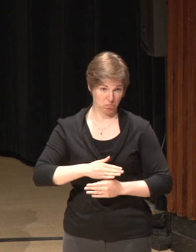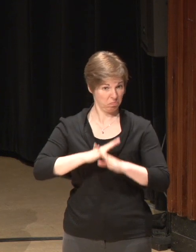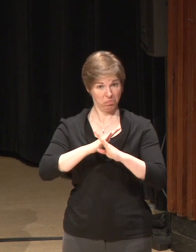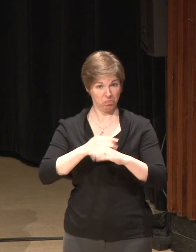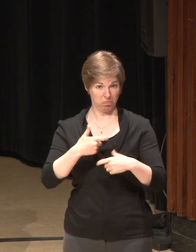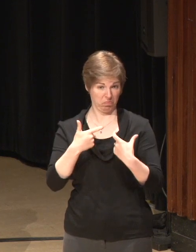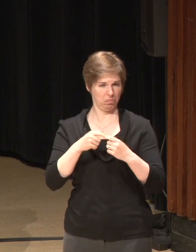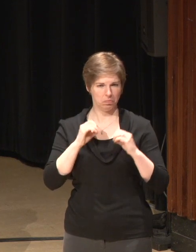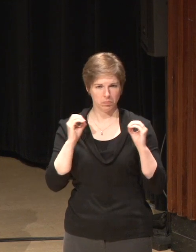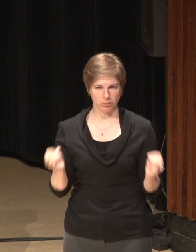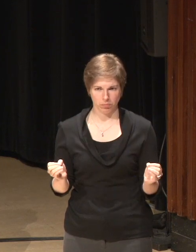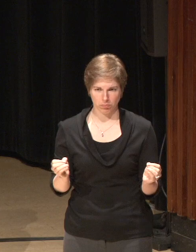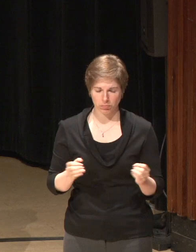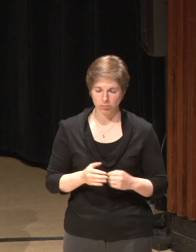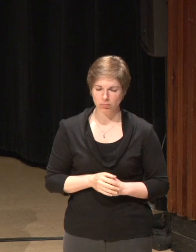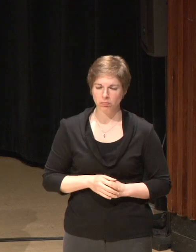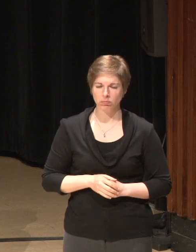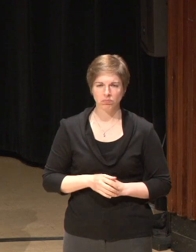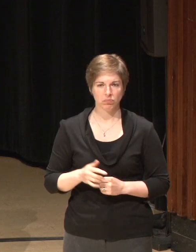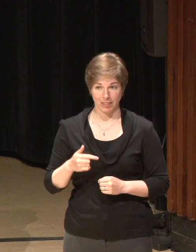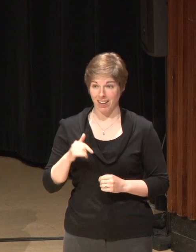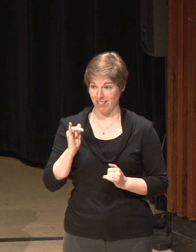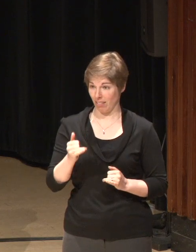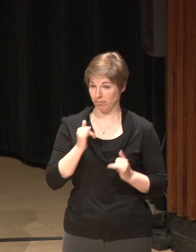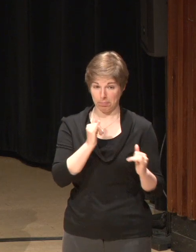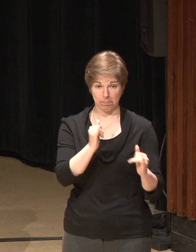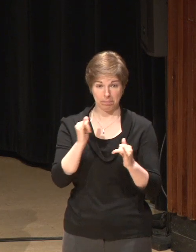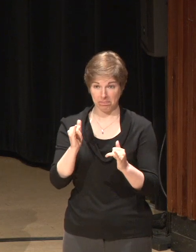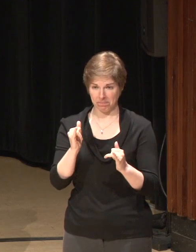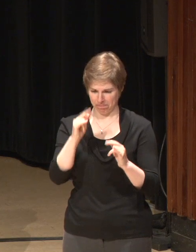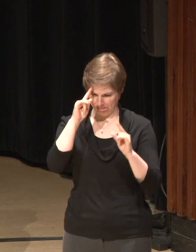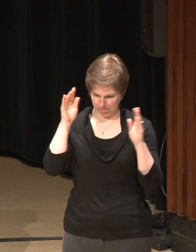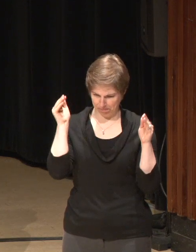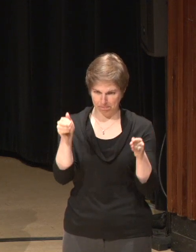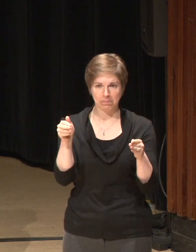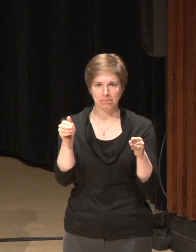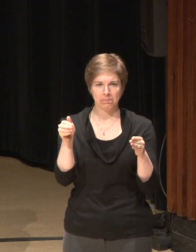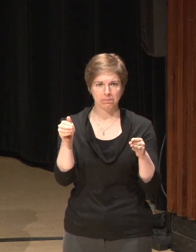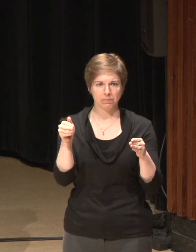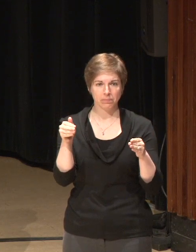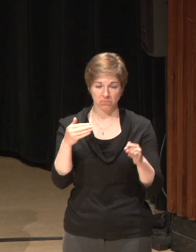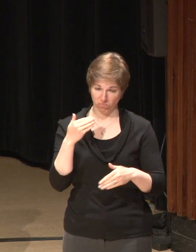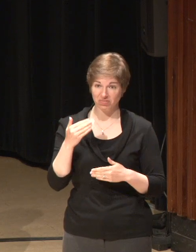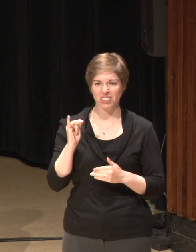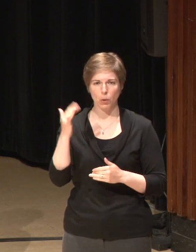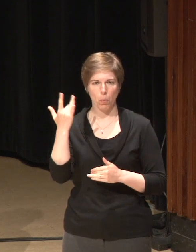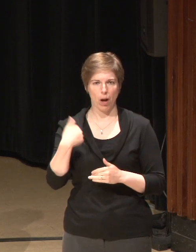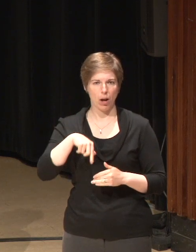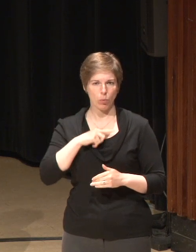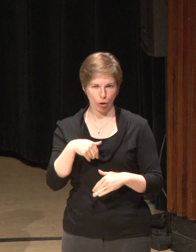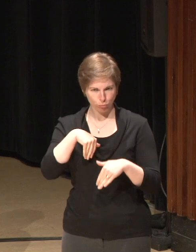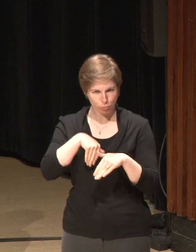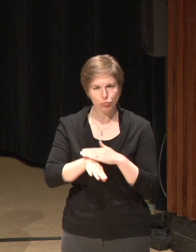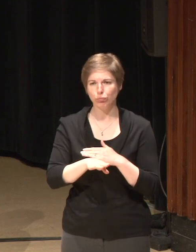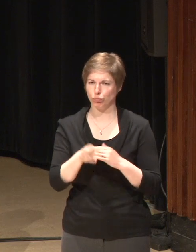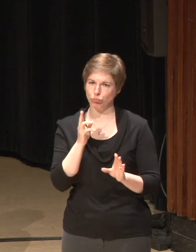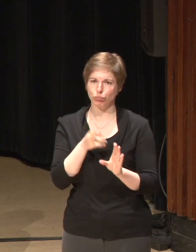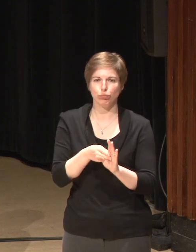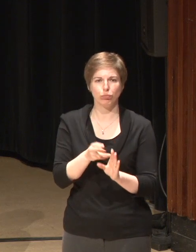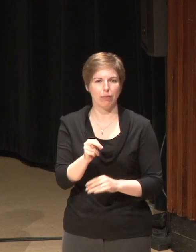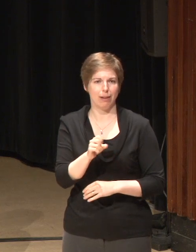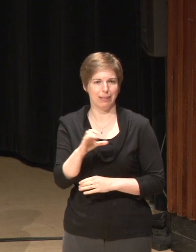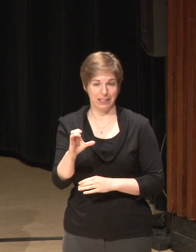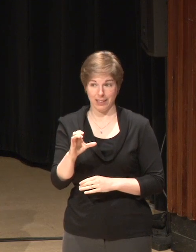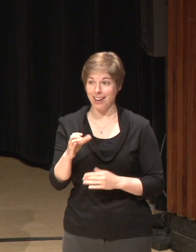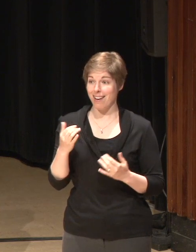is this determination that we all share that brought us to NSCC in the first place and made us graduates today.